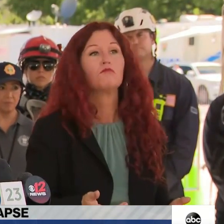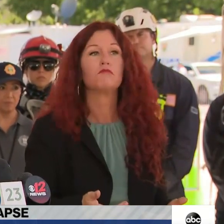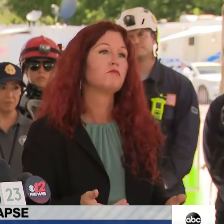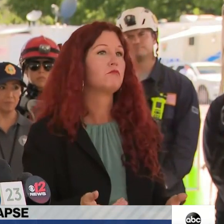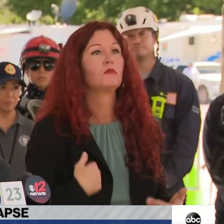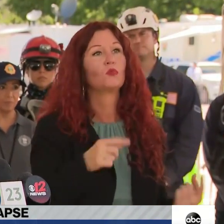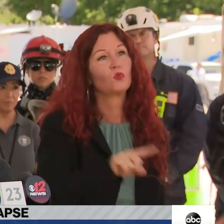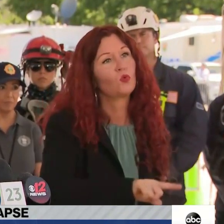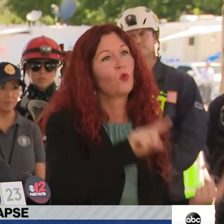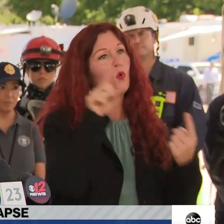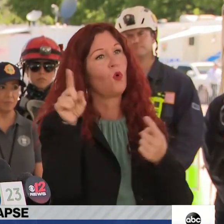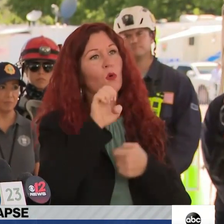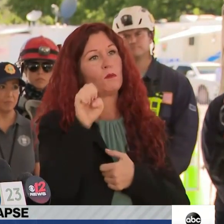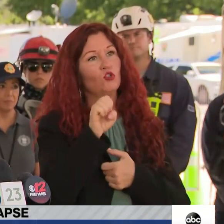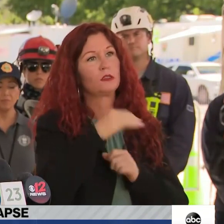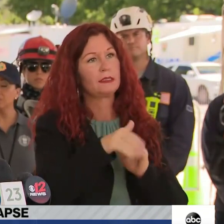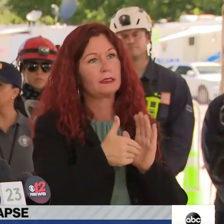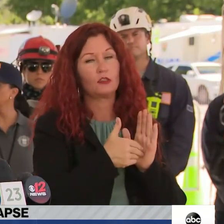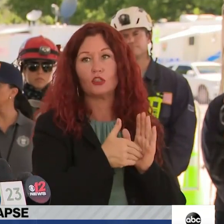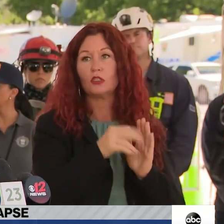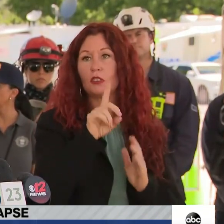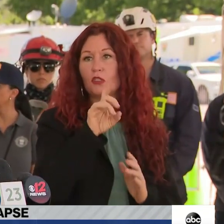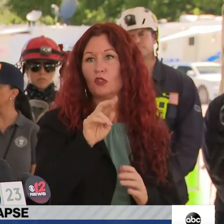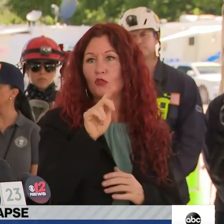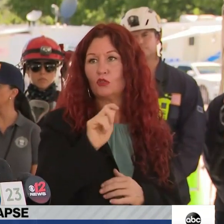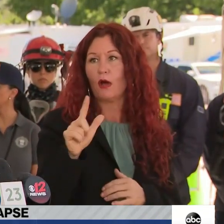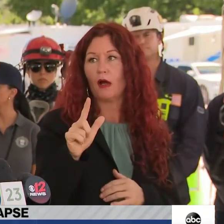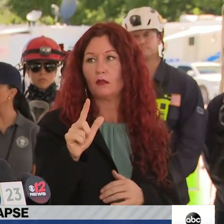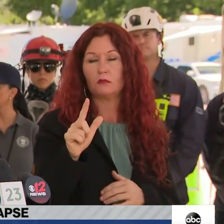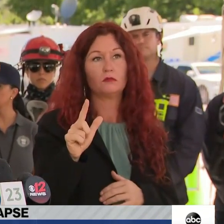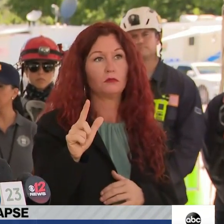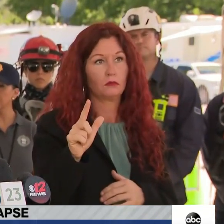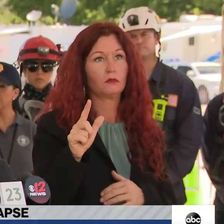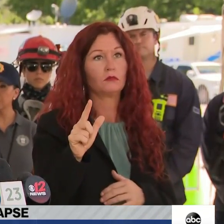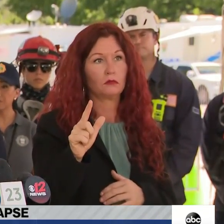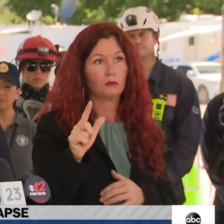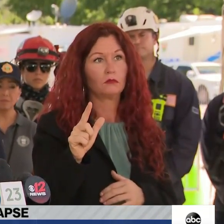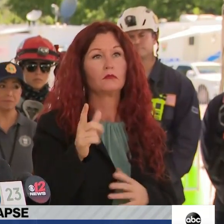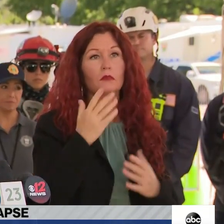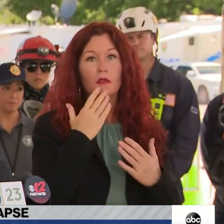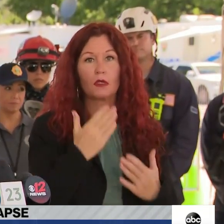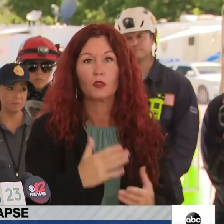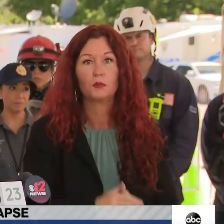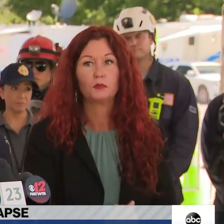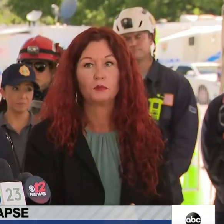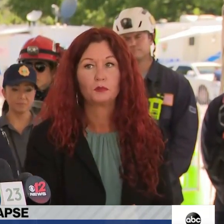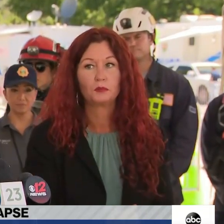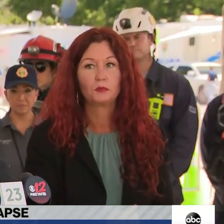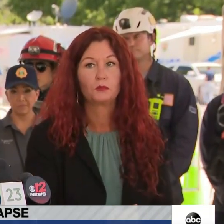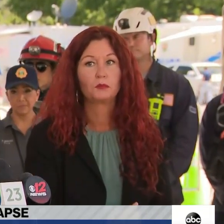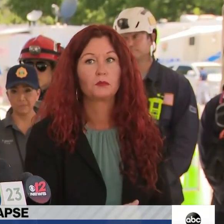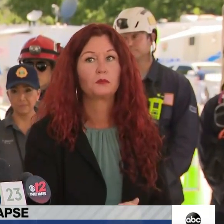operations will continue as conditions permit. Thank you.